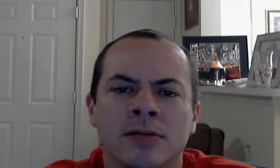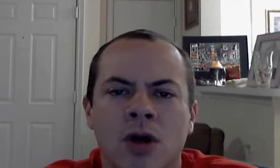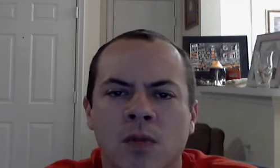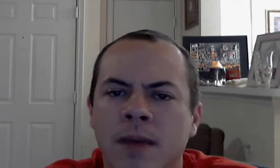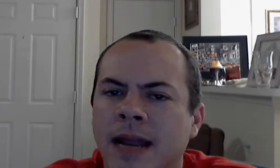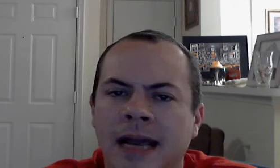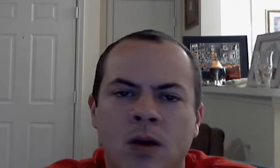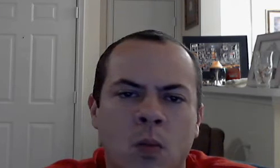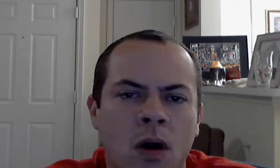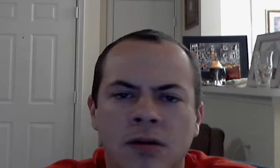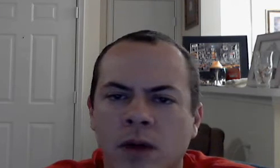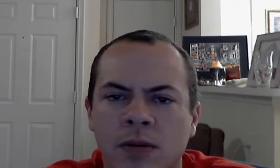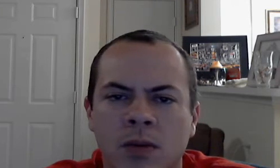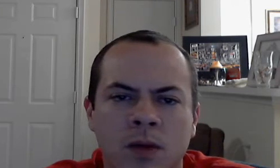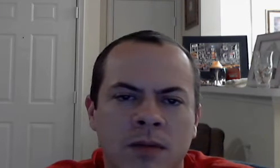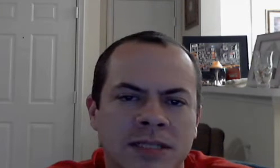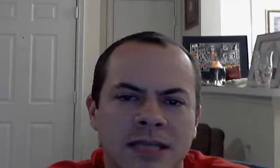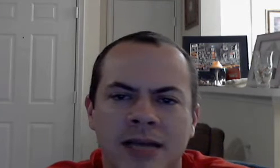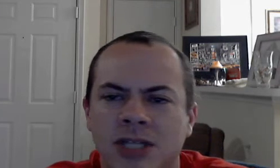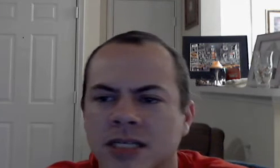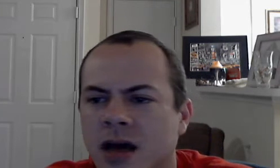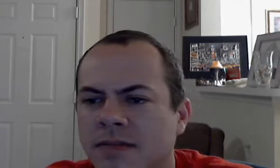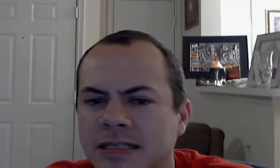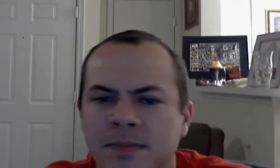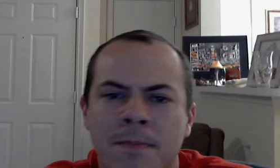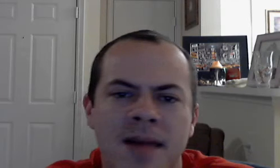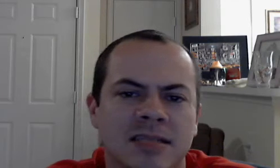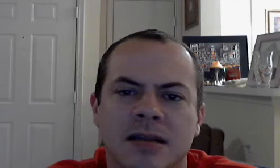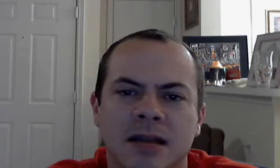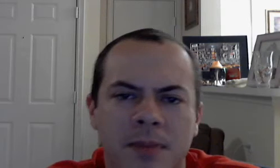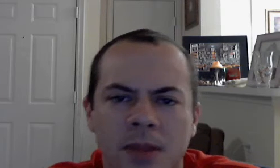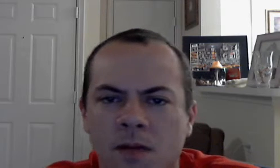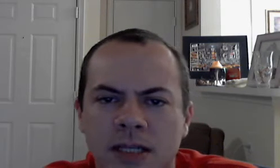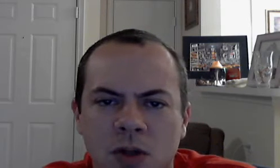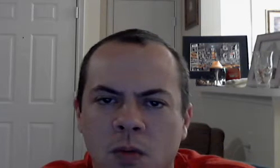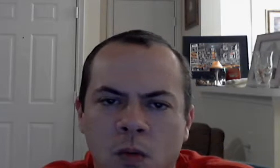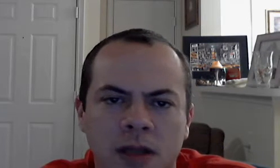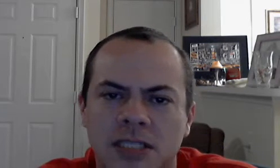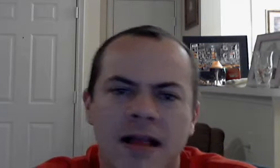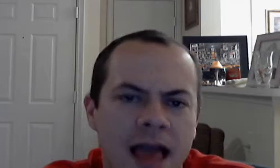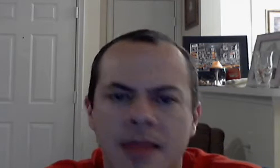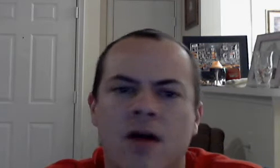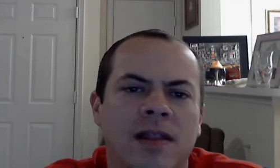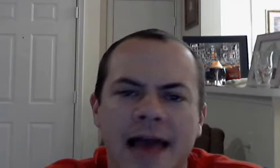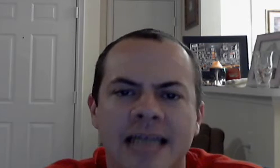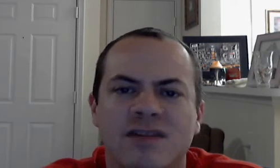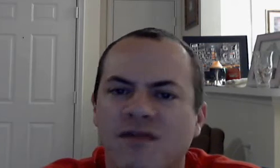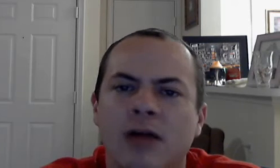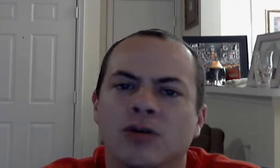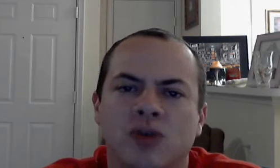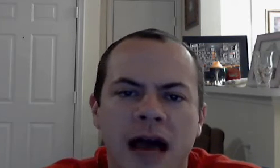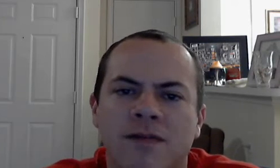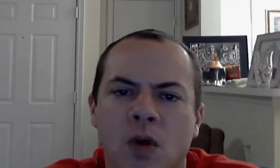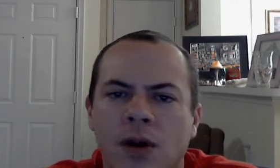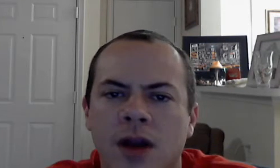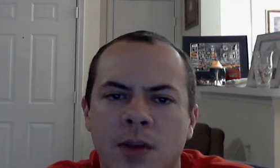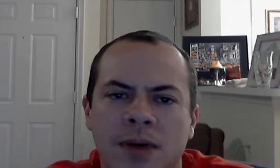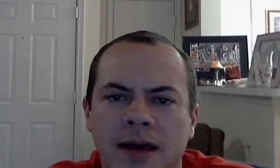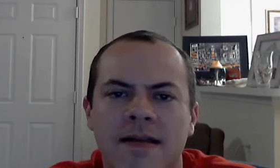nails all the way. But I walked away with a win with Sanchez, obviously messing it up in the red zone once. And then on the last final drive, throwing another pick.